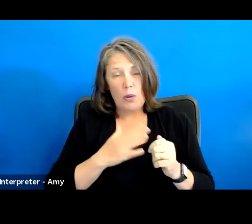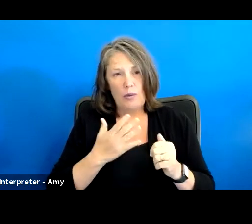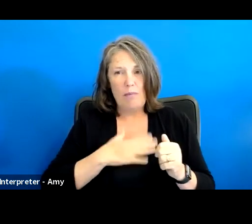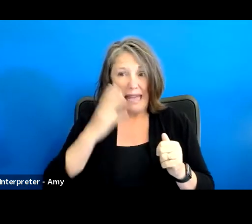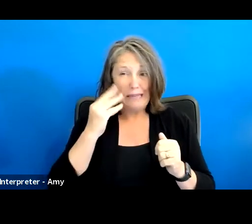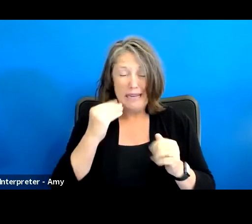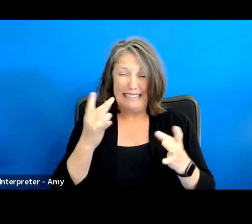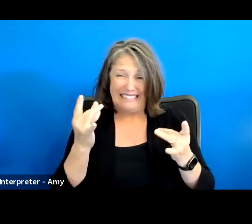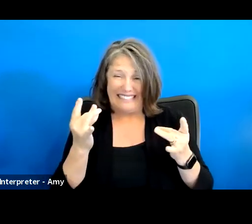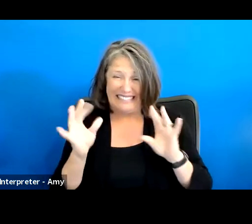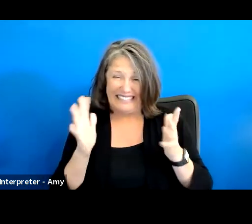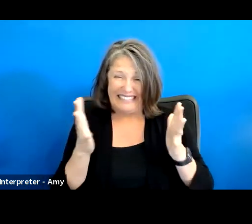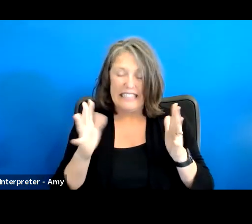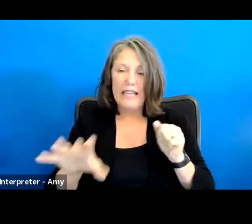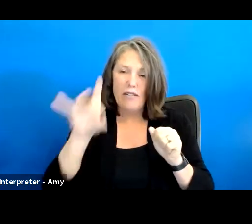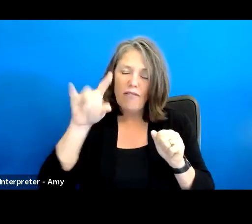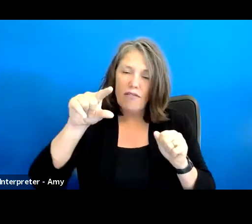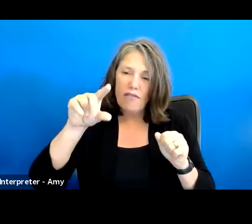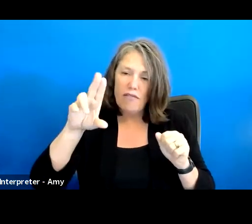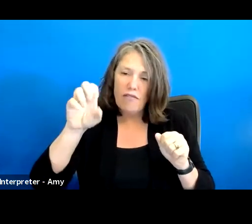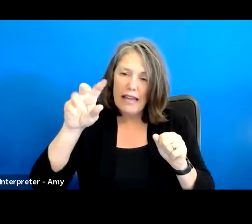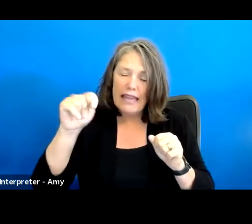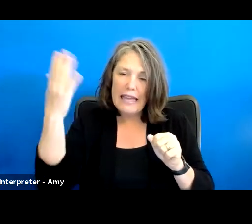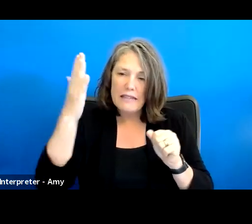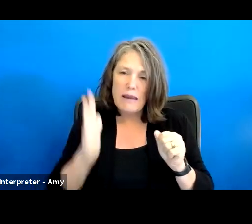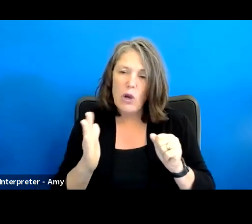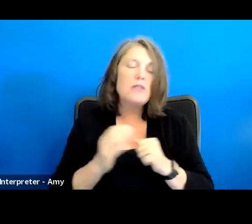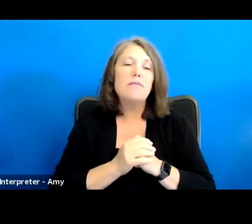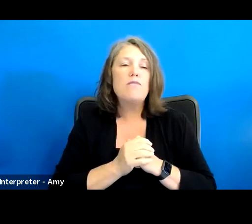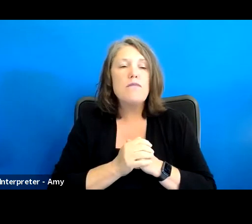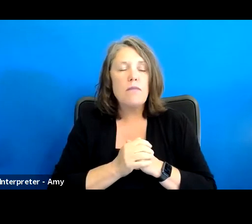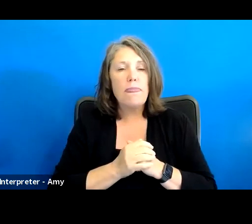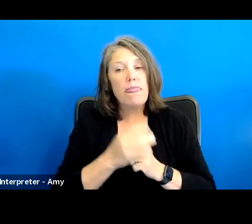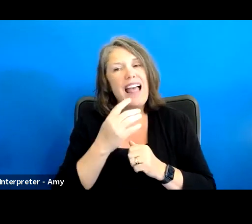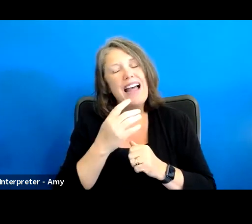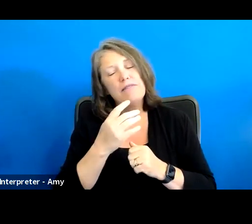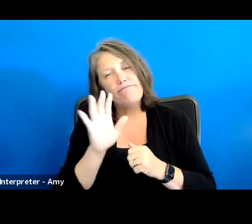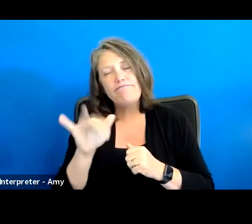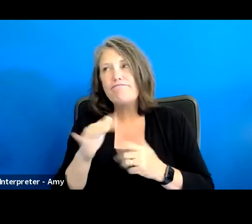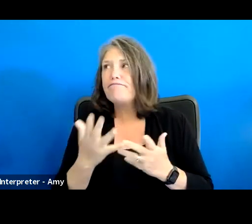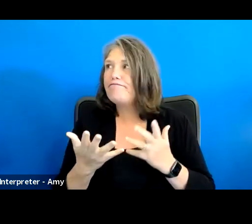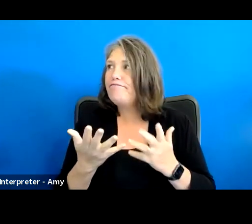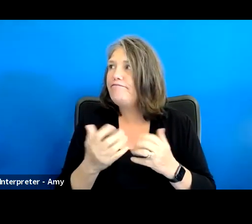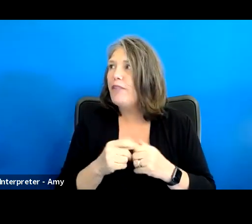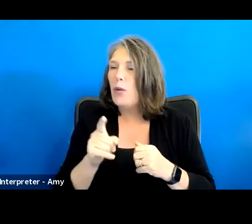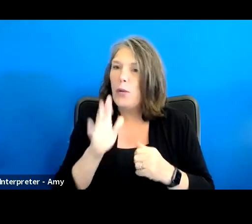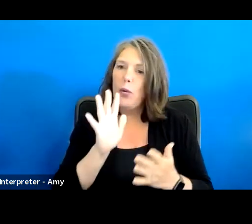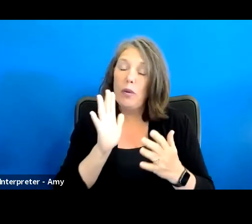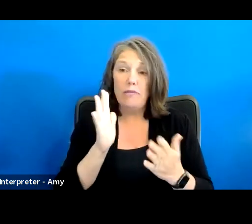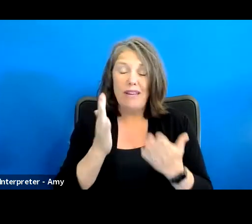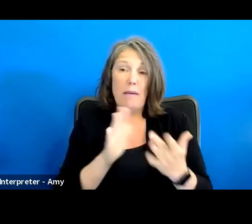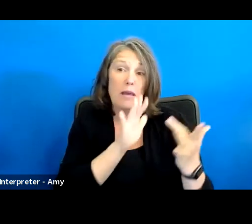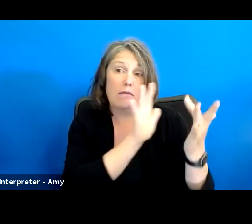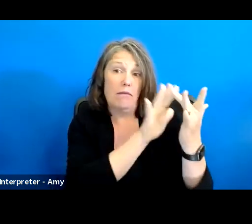is getting guest speakers. And it is one of those things where you will reach out to